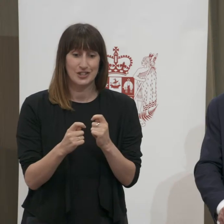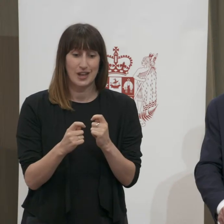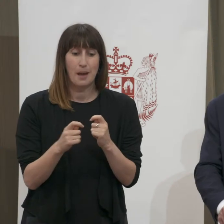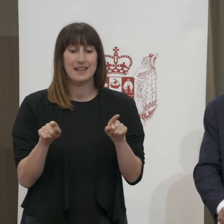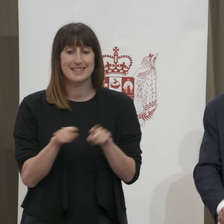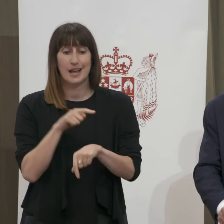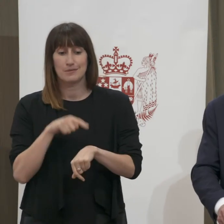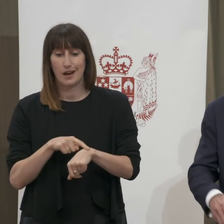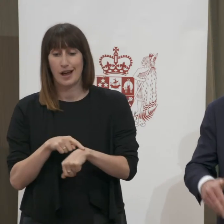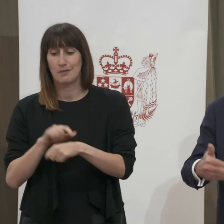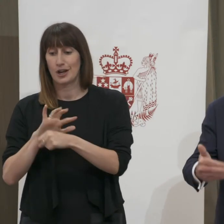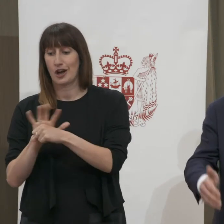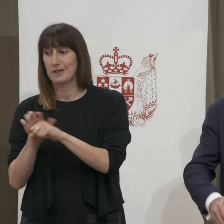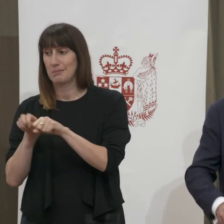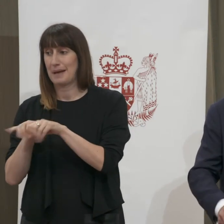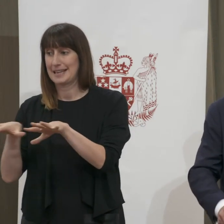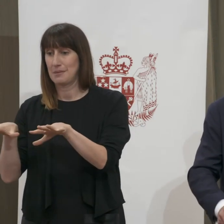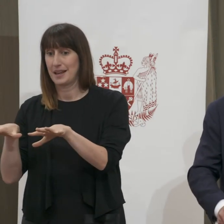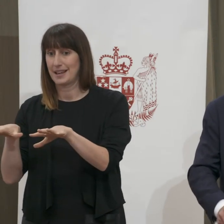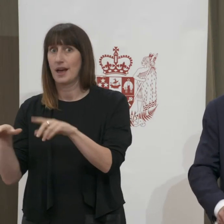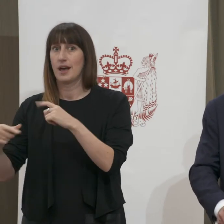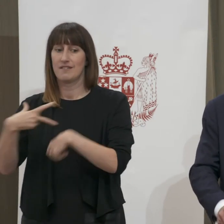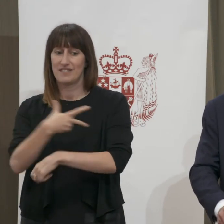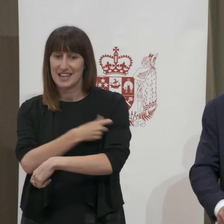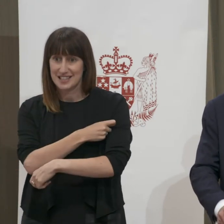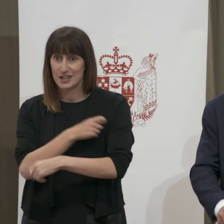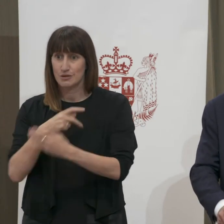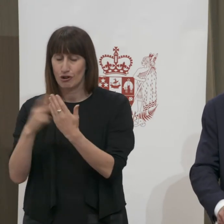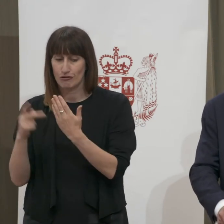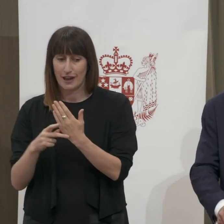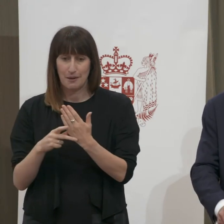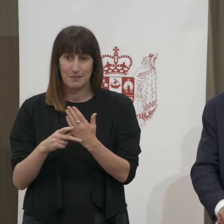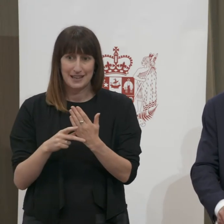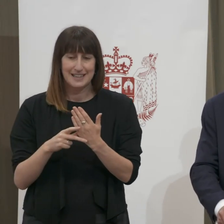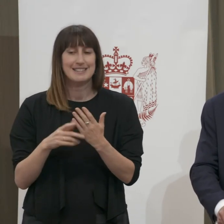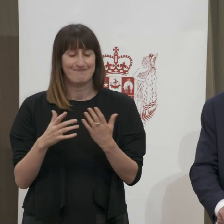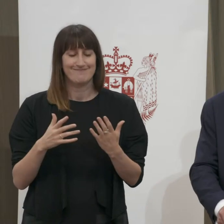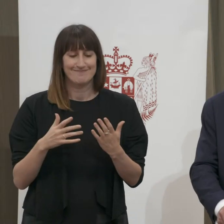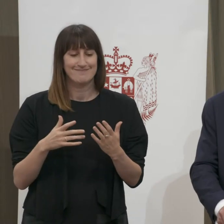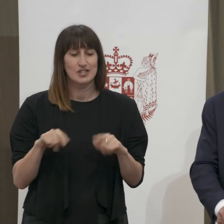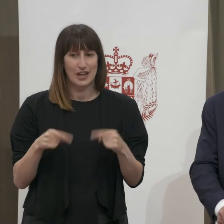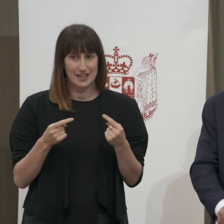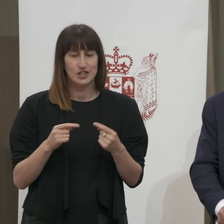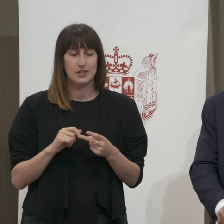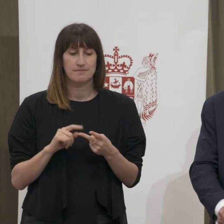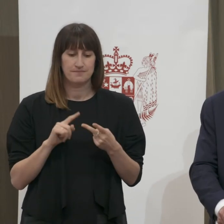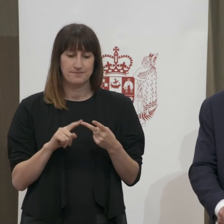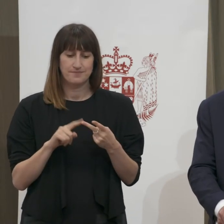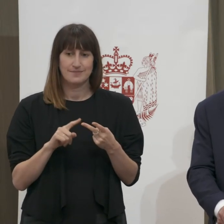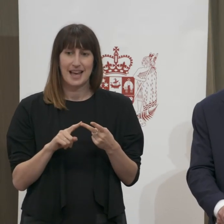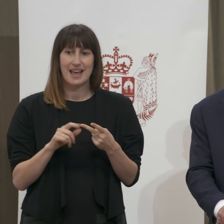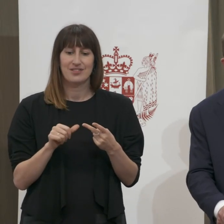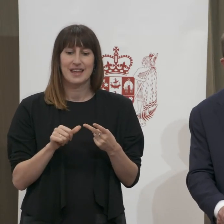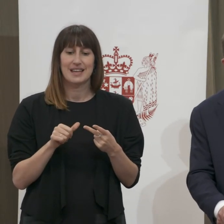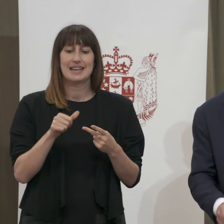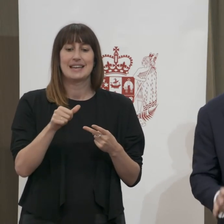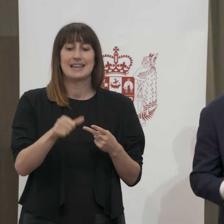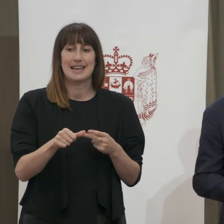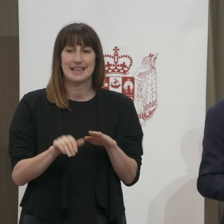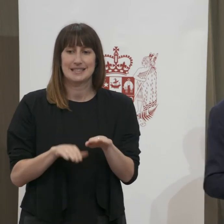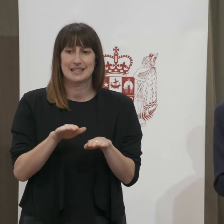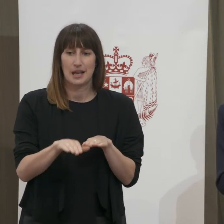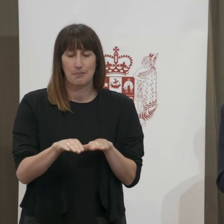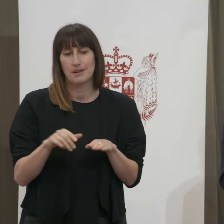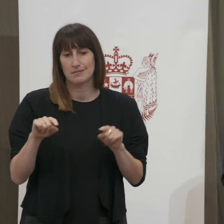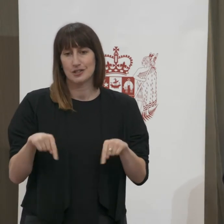a pandemic and dealing with a vaccination program, and the challenge of taking the next step. On